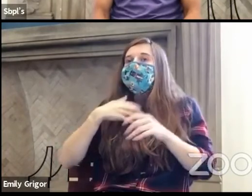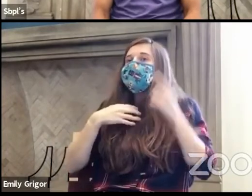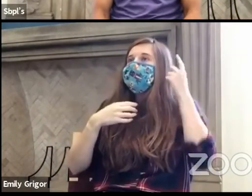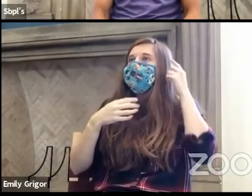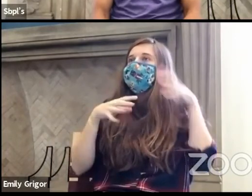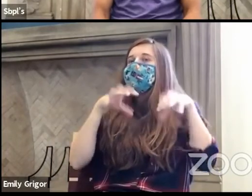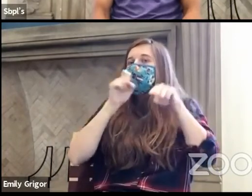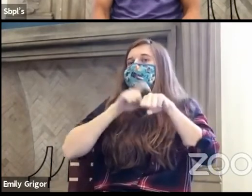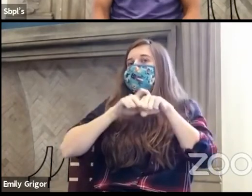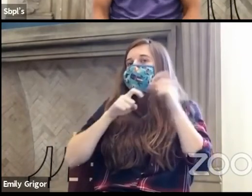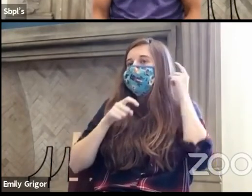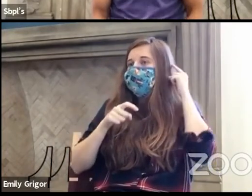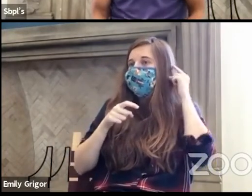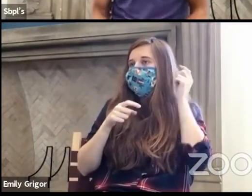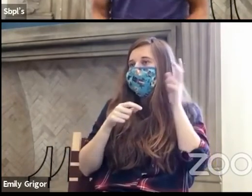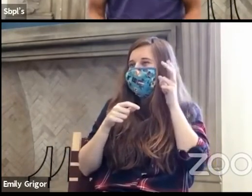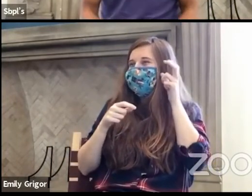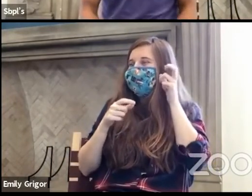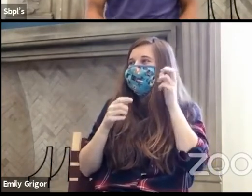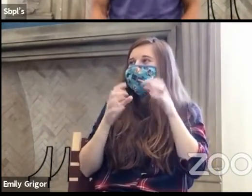And it took me time to get used